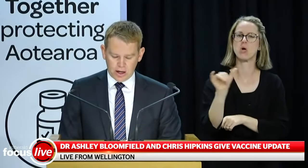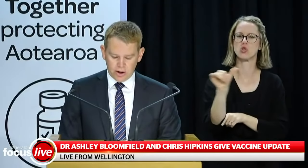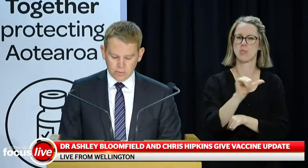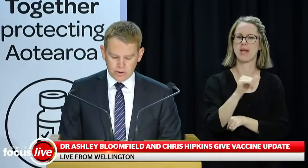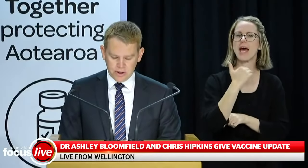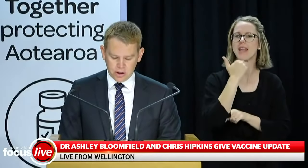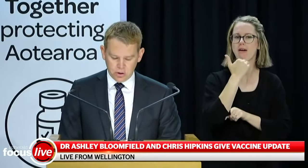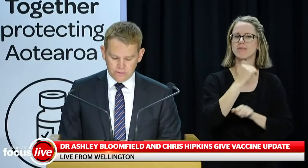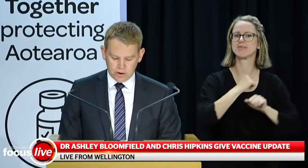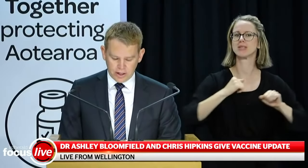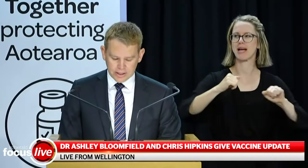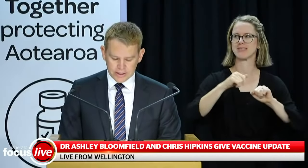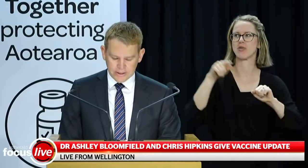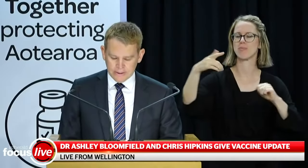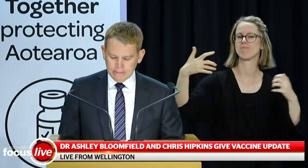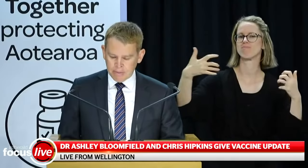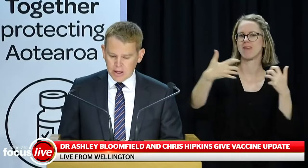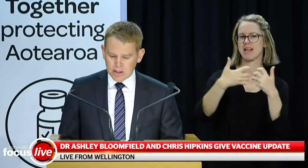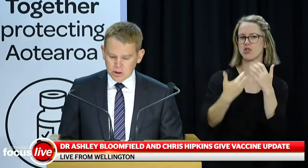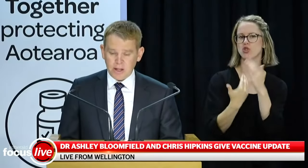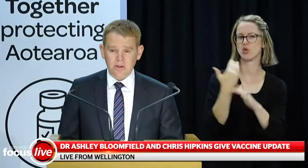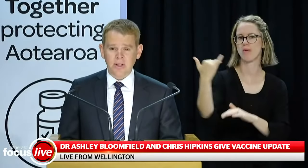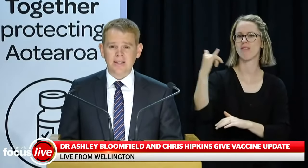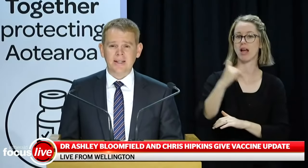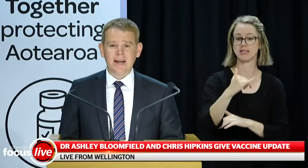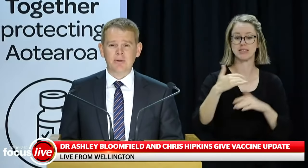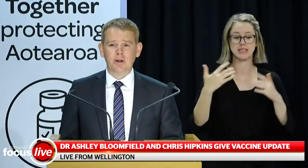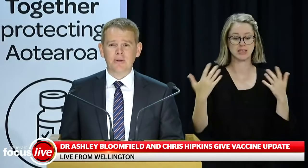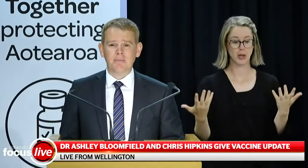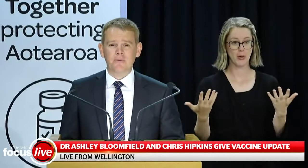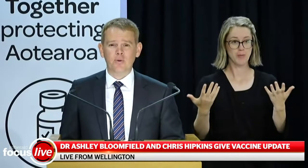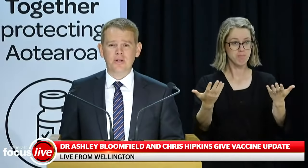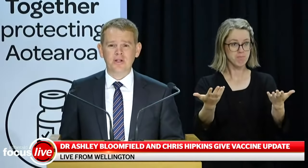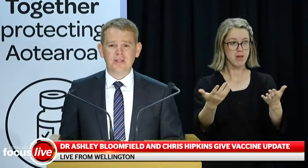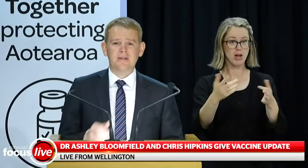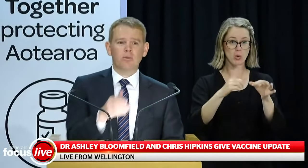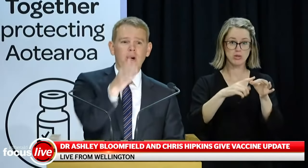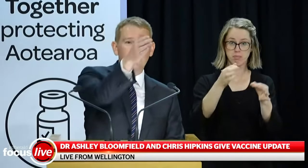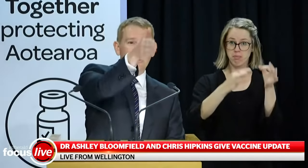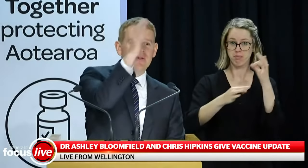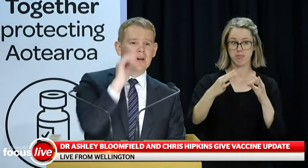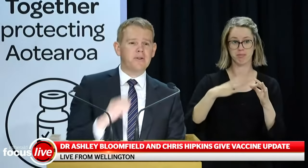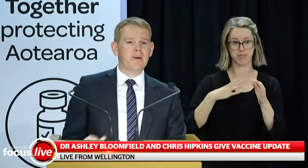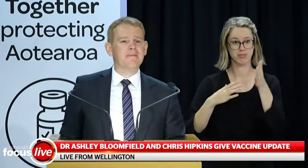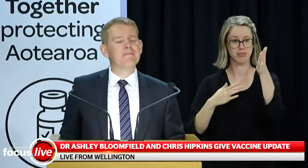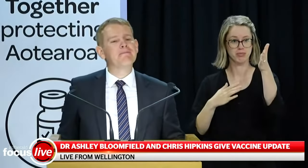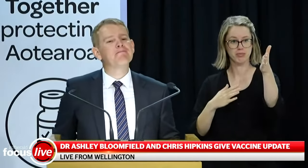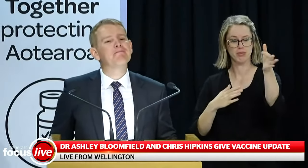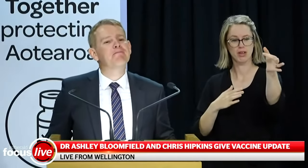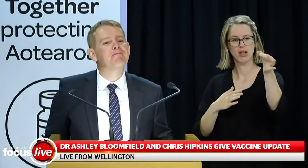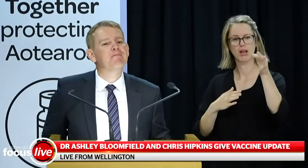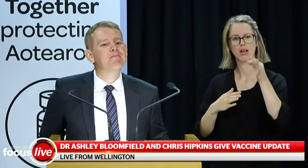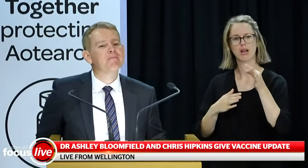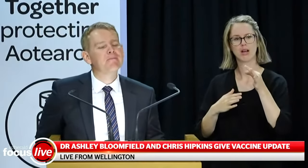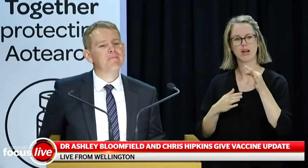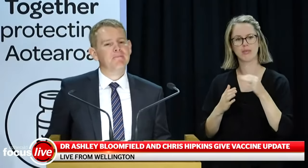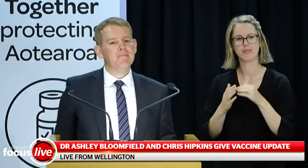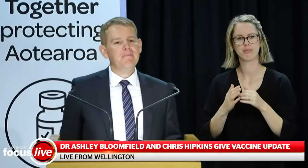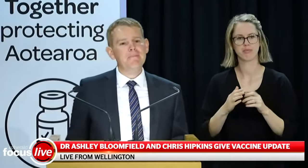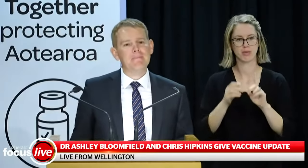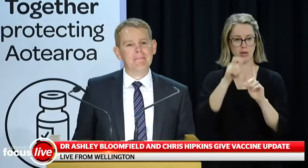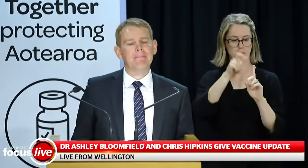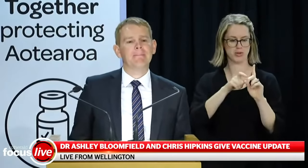to align with their new flights. So based on that, happy to open up for questions. How is it that Case